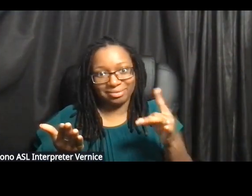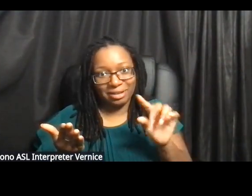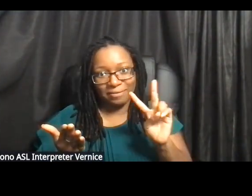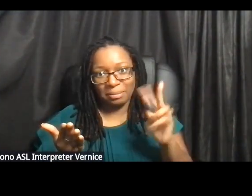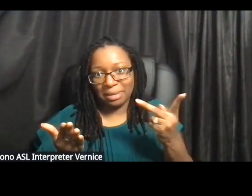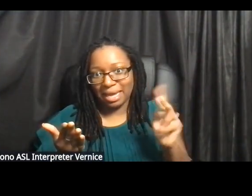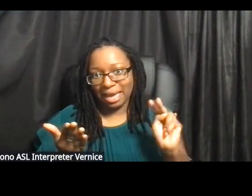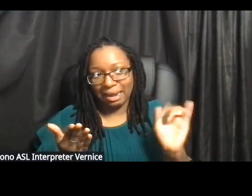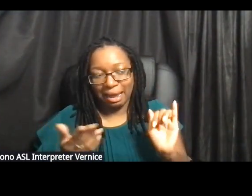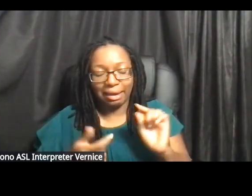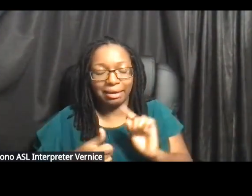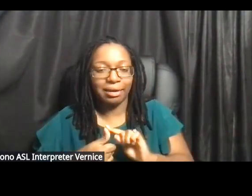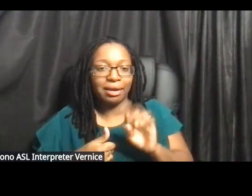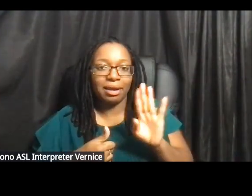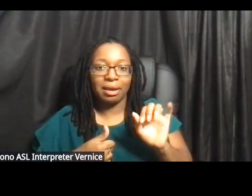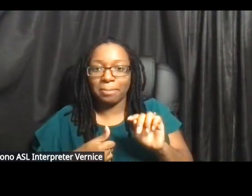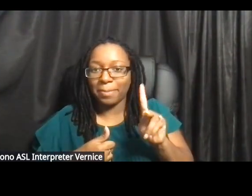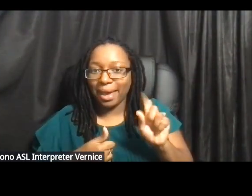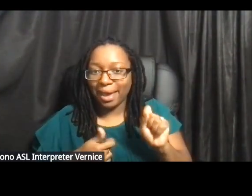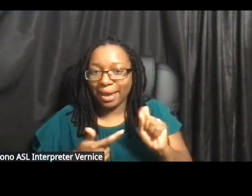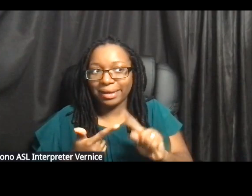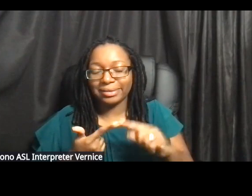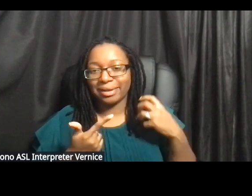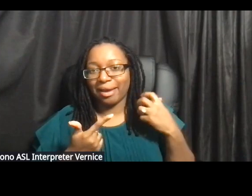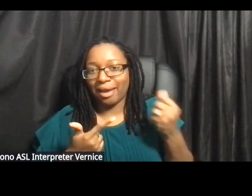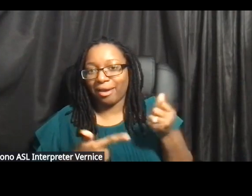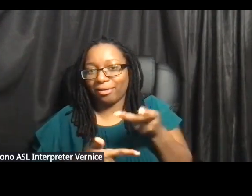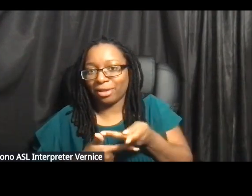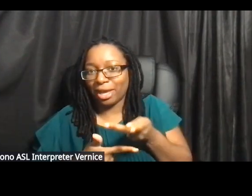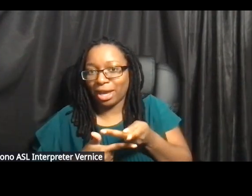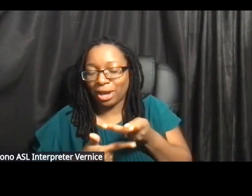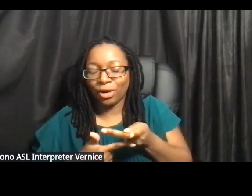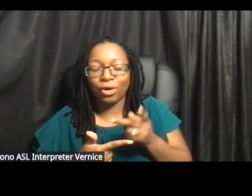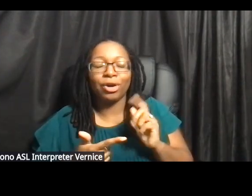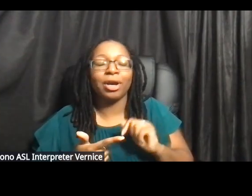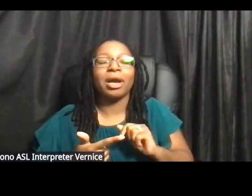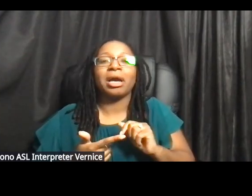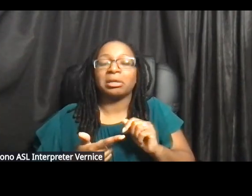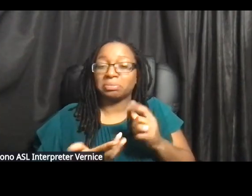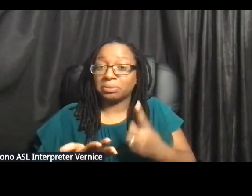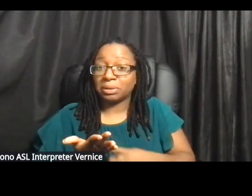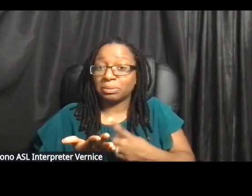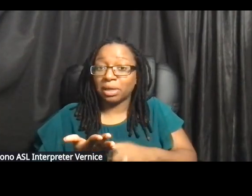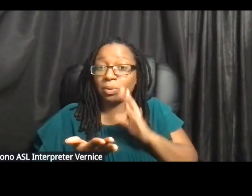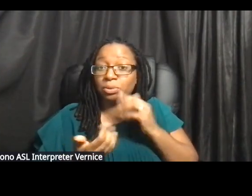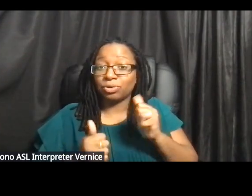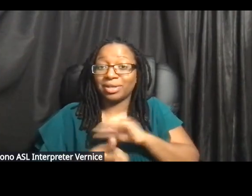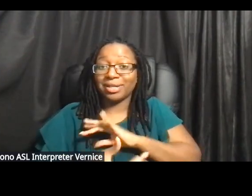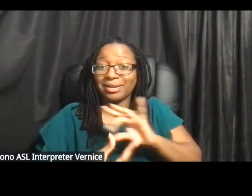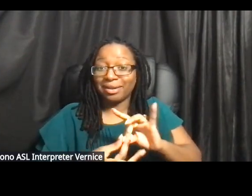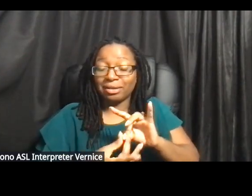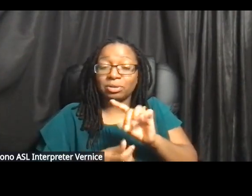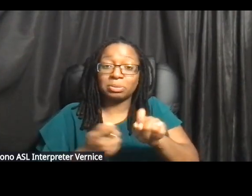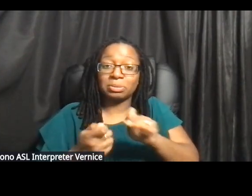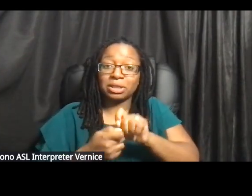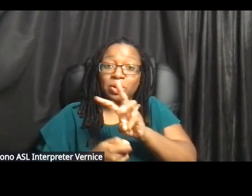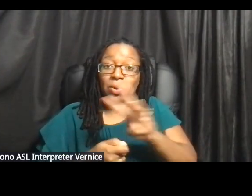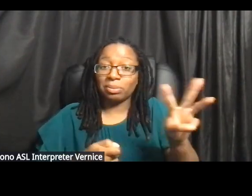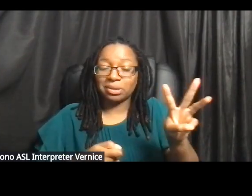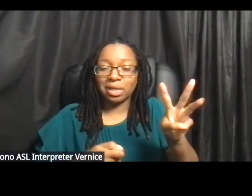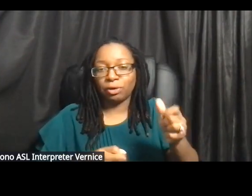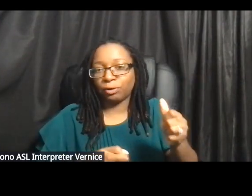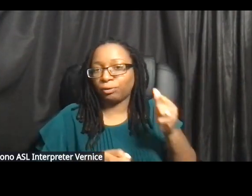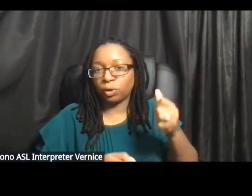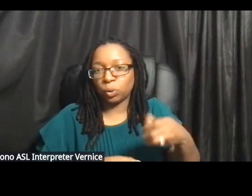healthcare sites. Yelp hates my VPN, weirdly. There are times where you'll try to connect to a website and it won't load.